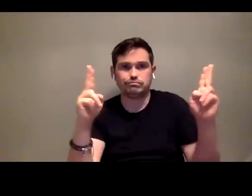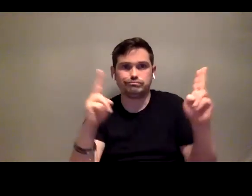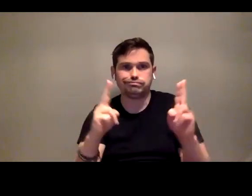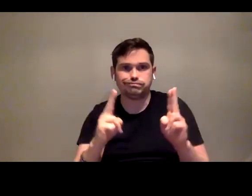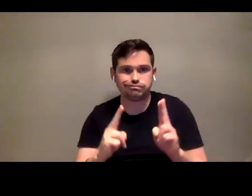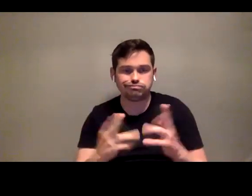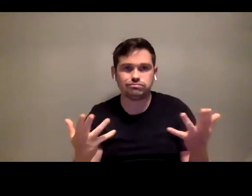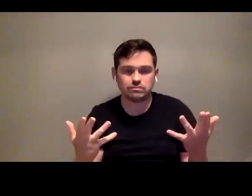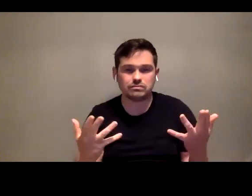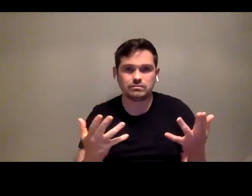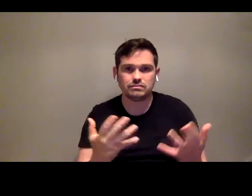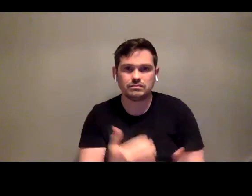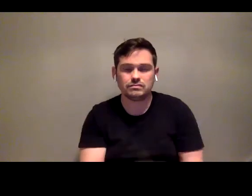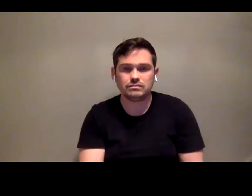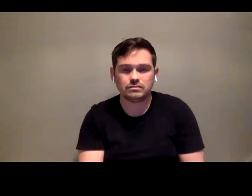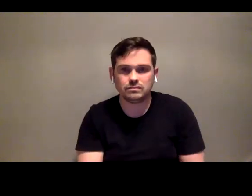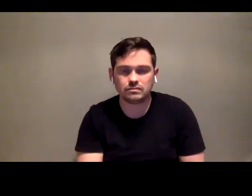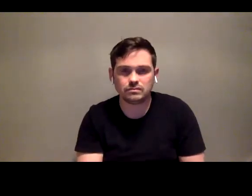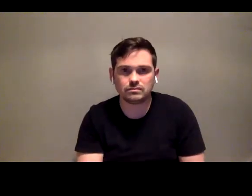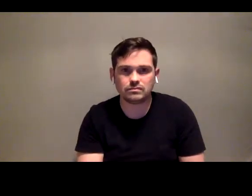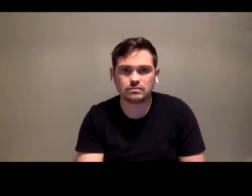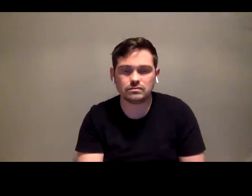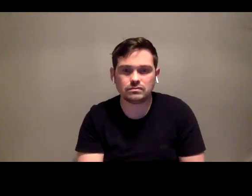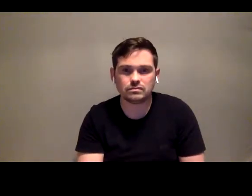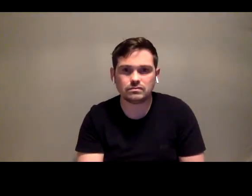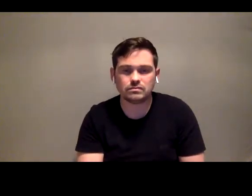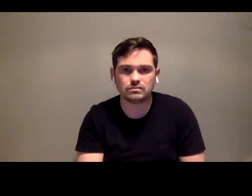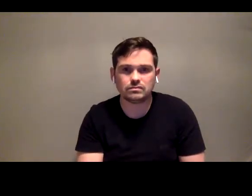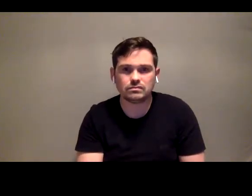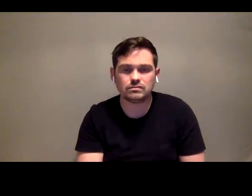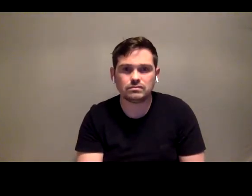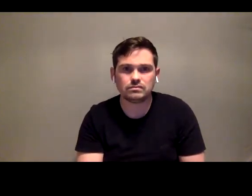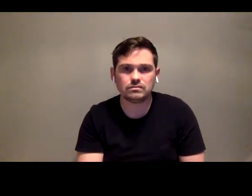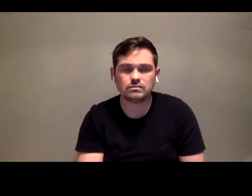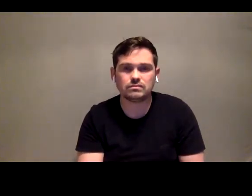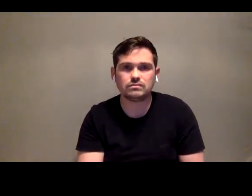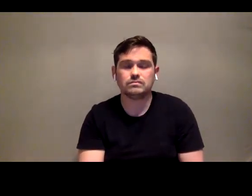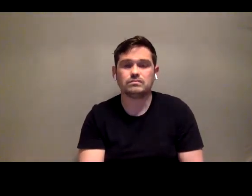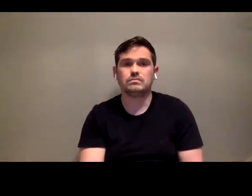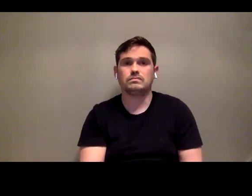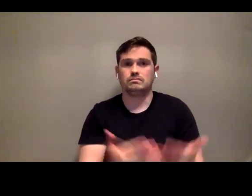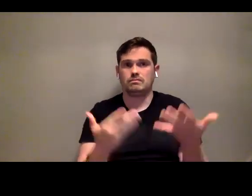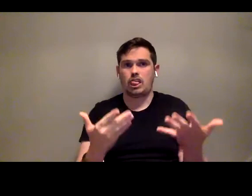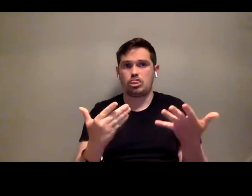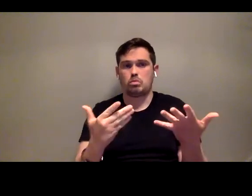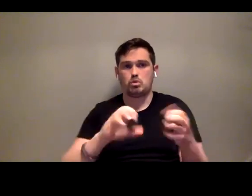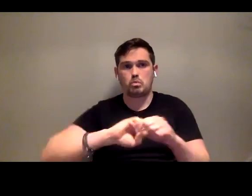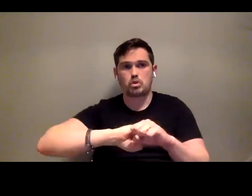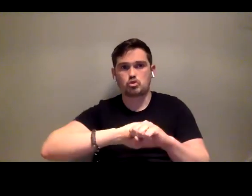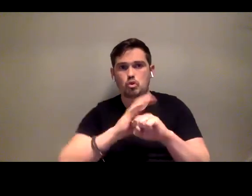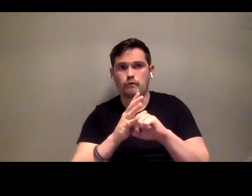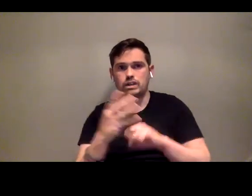Talking about how we got to where we are with COVID-19 and the pandemic so